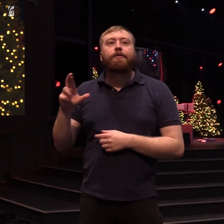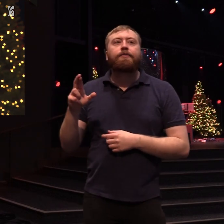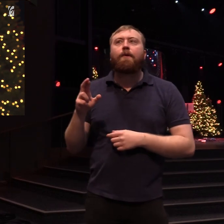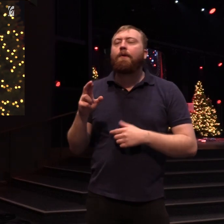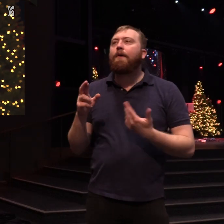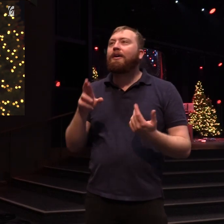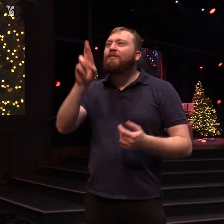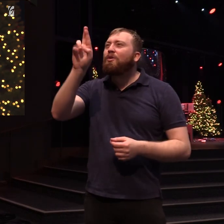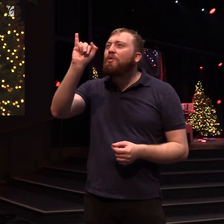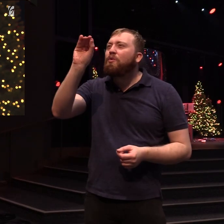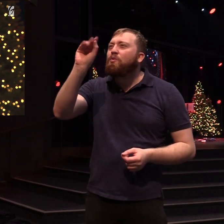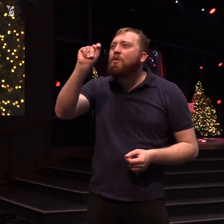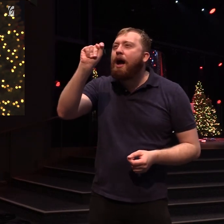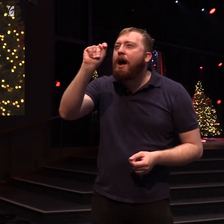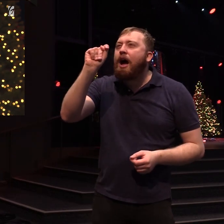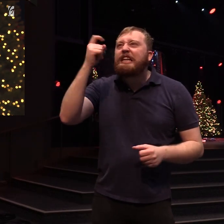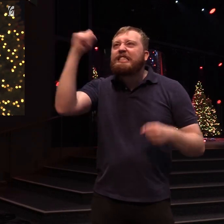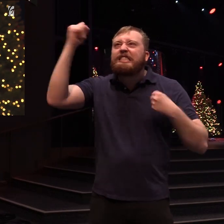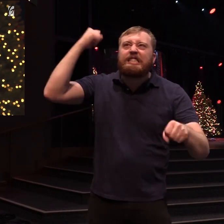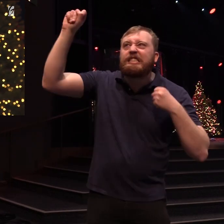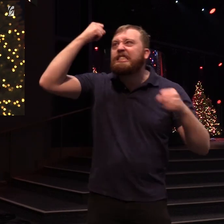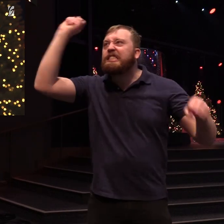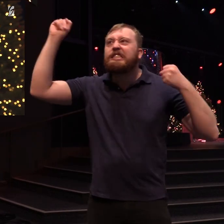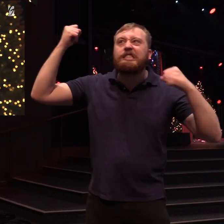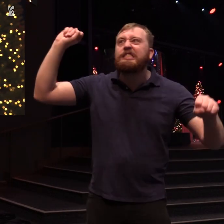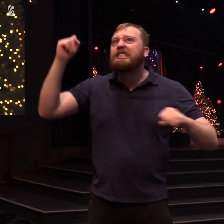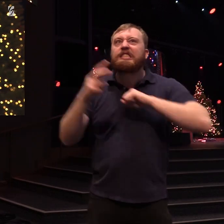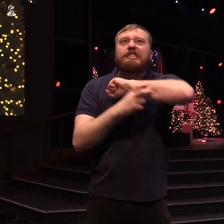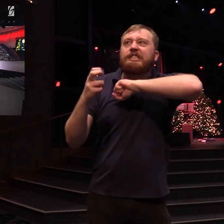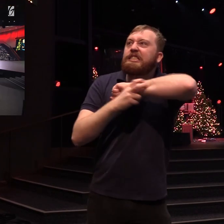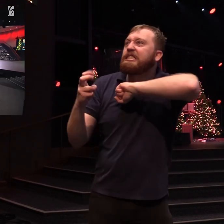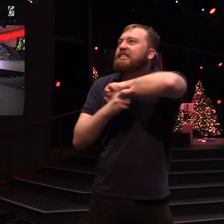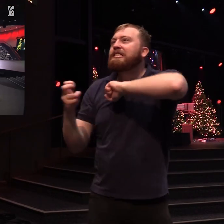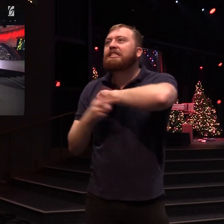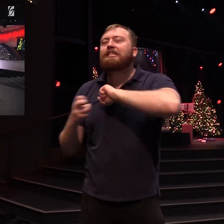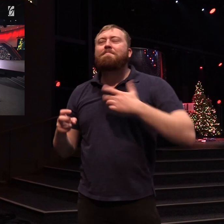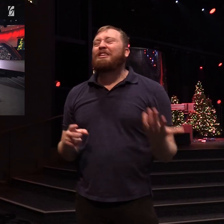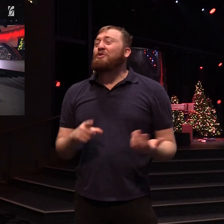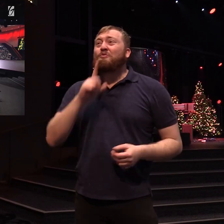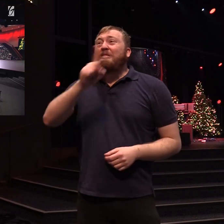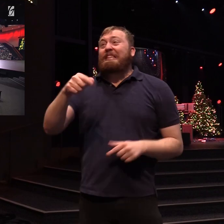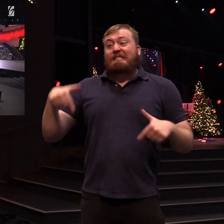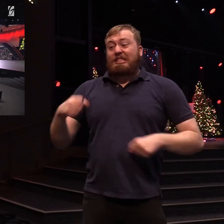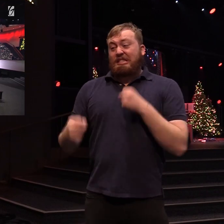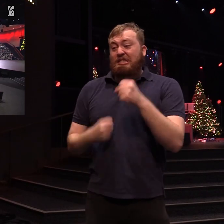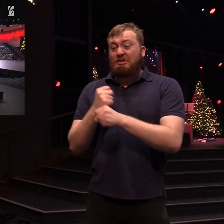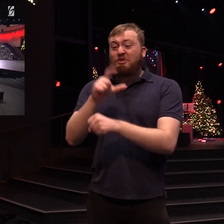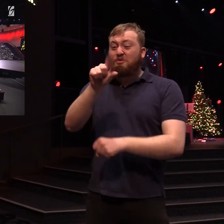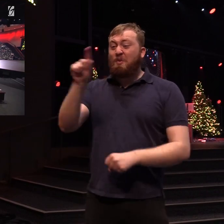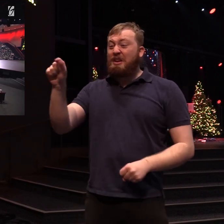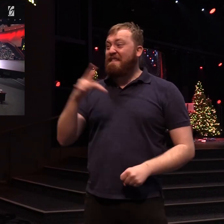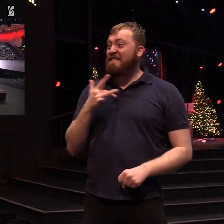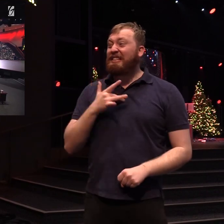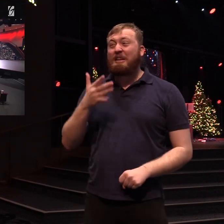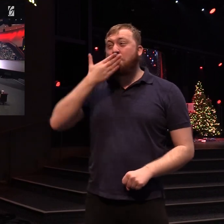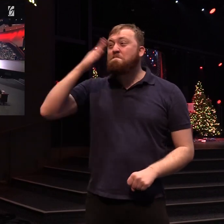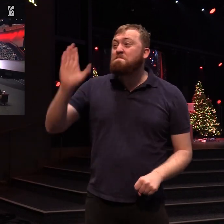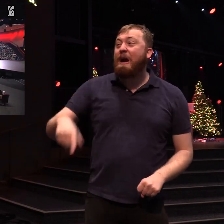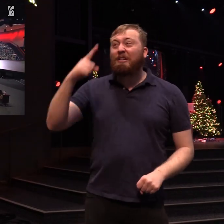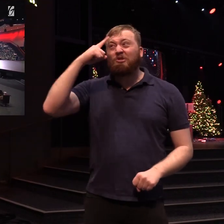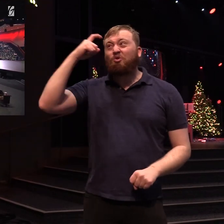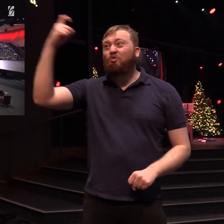last summer. But 2020 just feels like a bad dream. I mean, like a bad